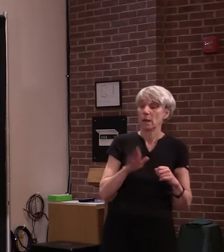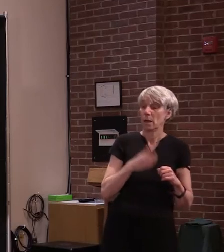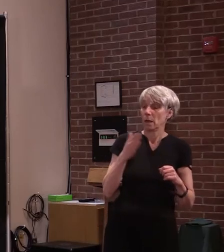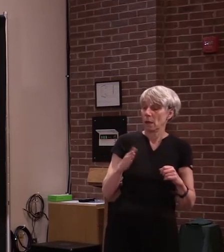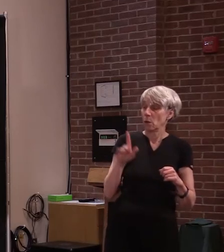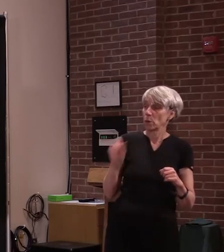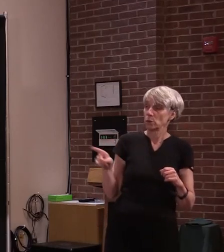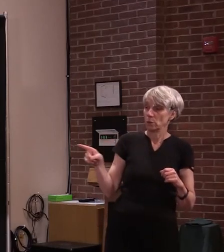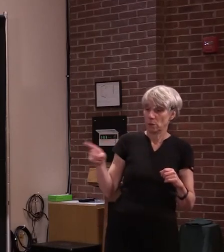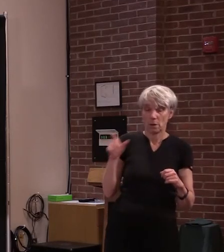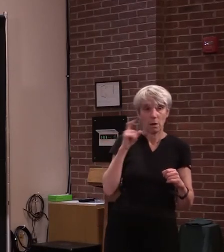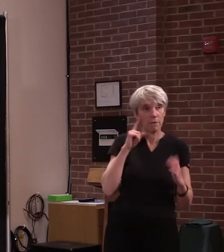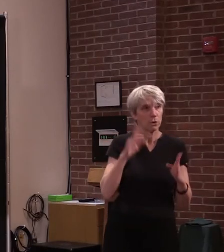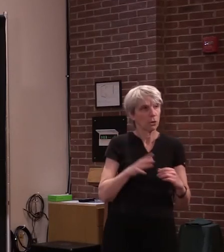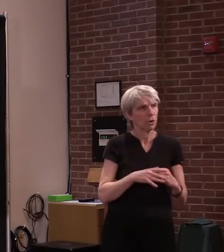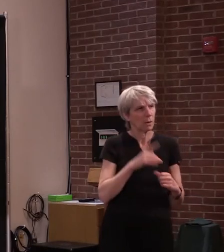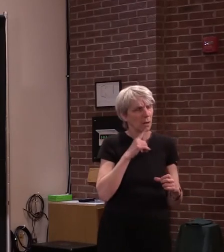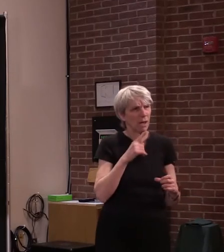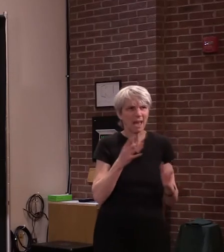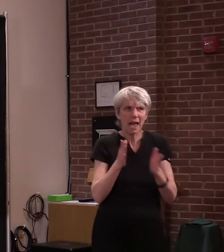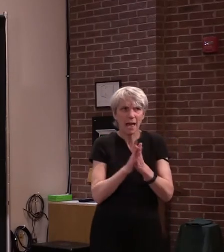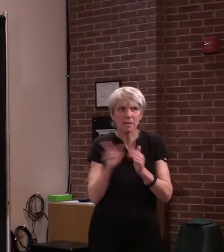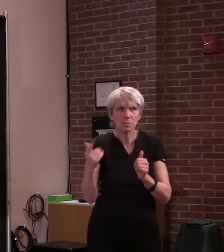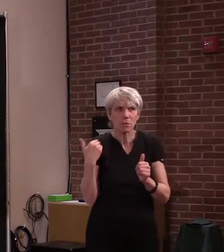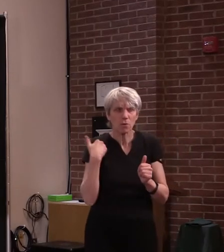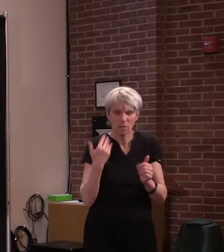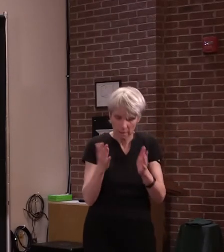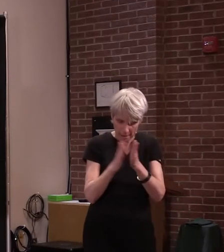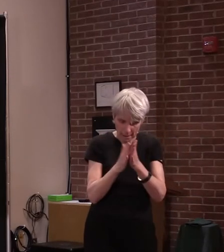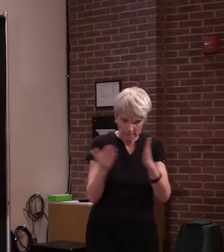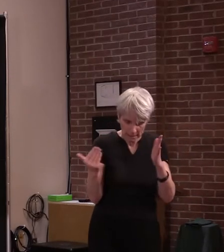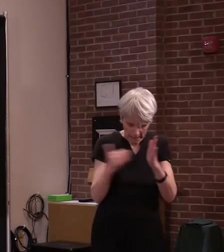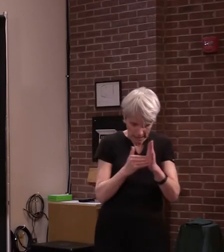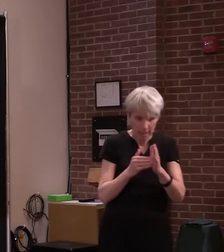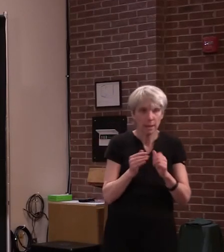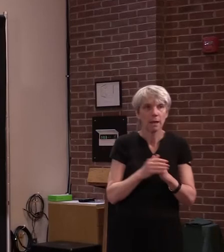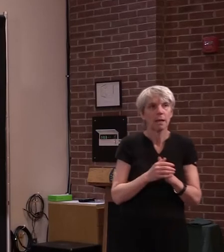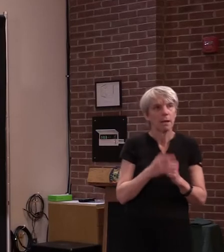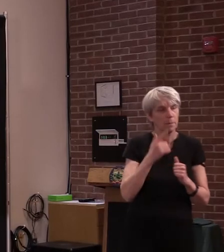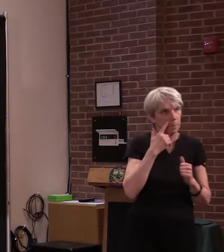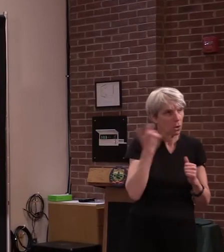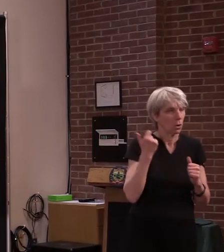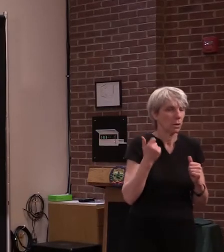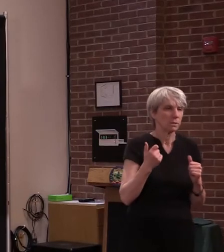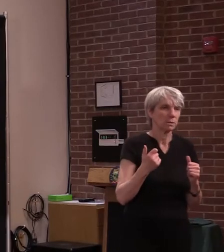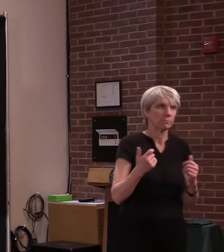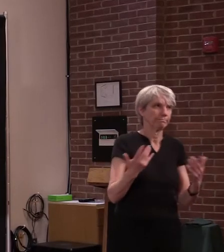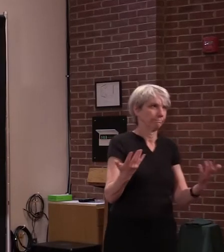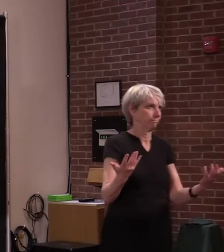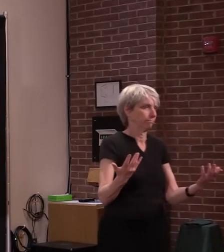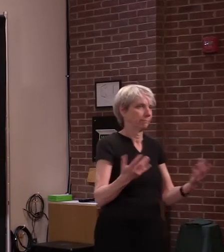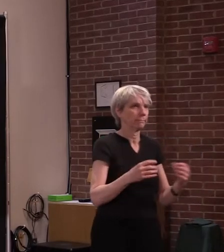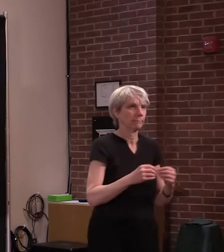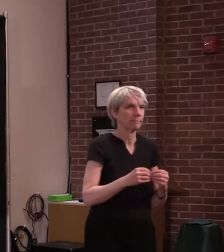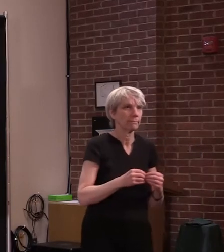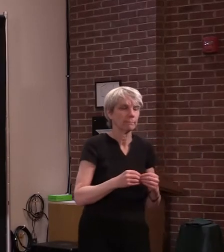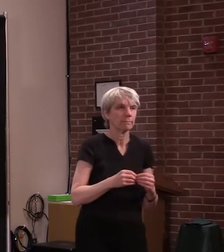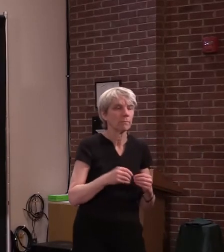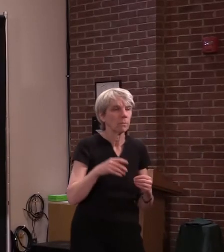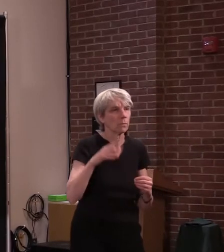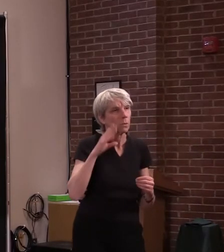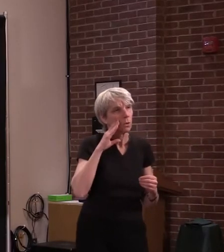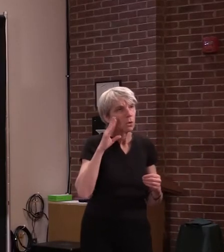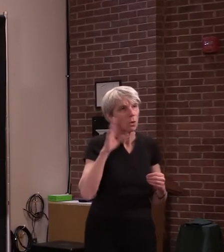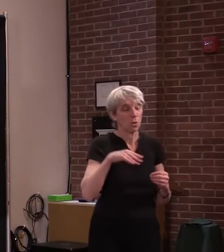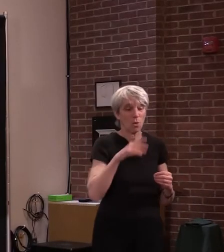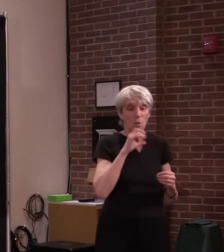I brought this up once before, and I'd like to ask you again, given the likelihood that the 70